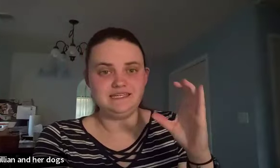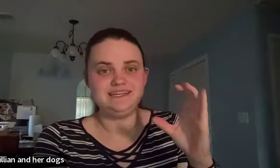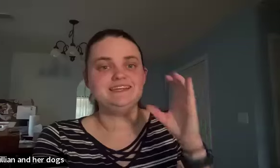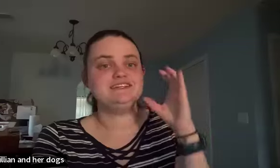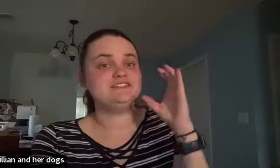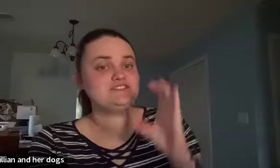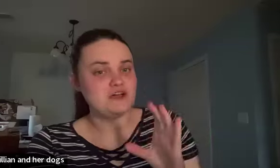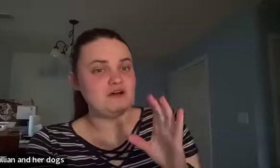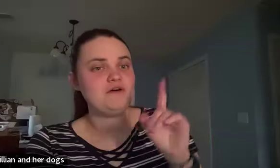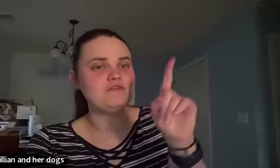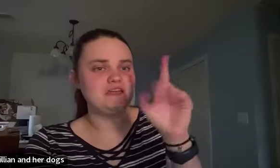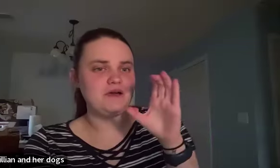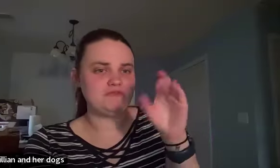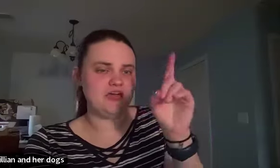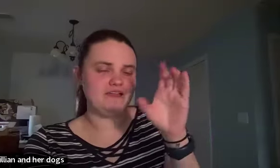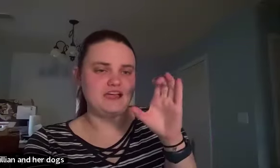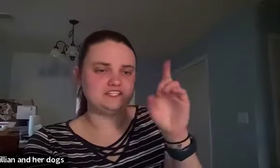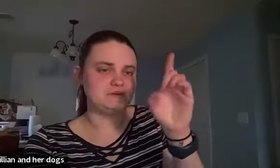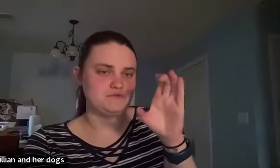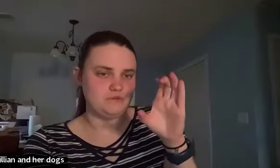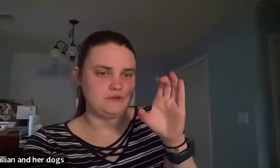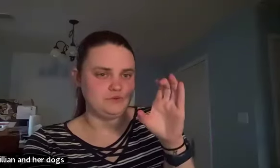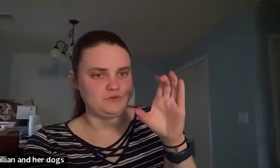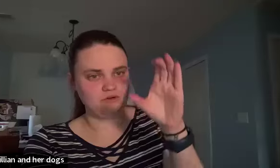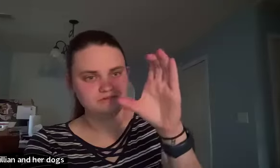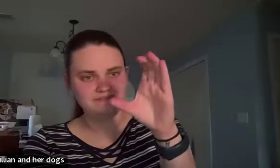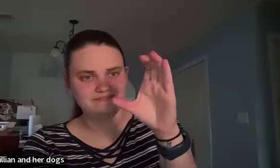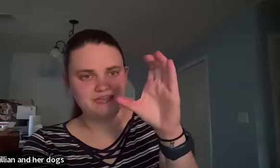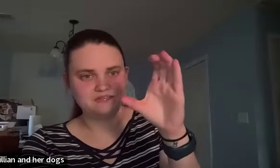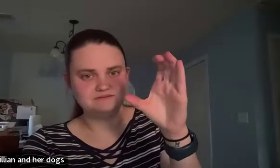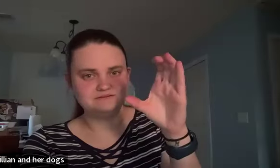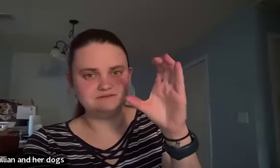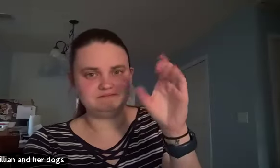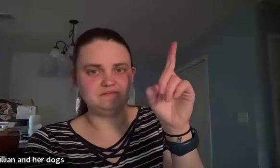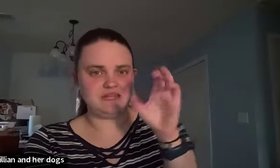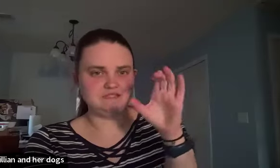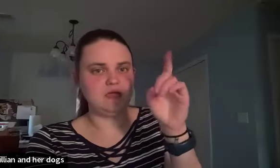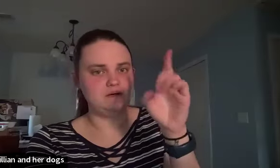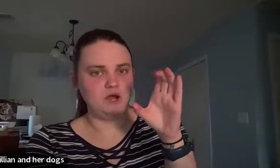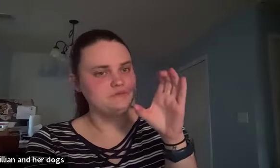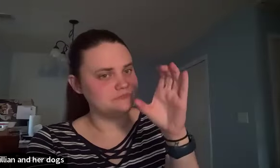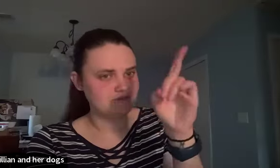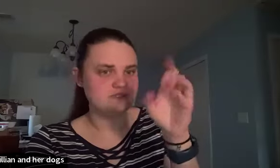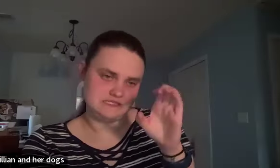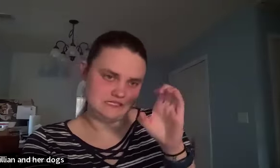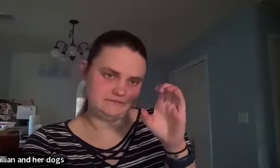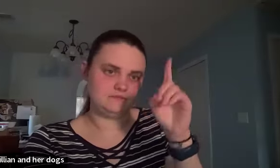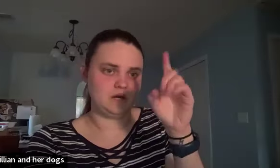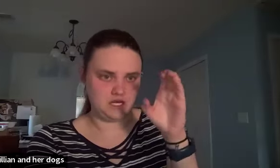C. So think about that. Like I just think about the Roman numeral. Like that is how it helps me with the C,